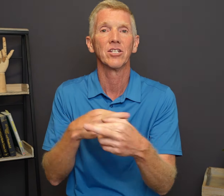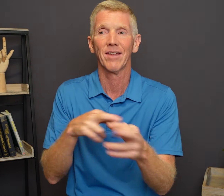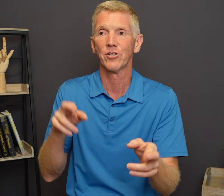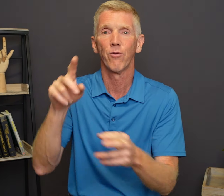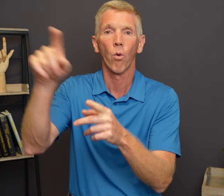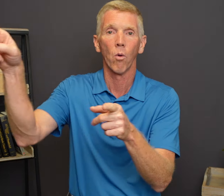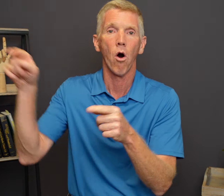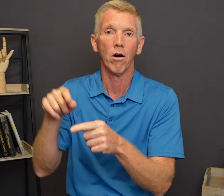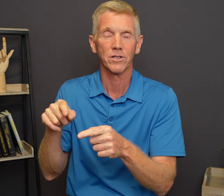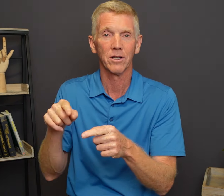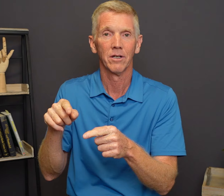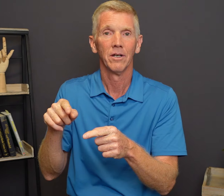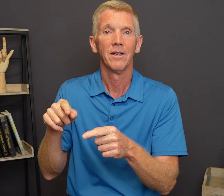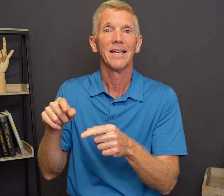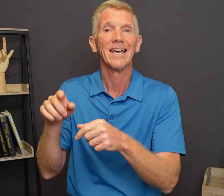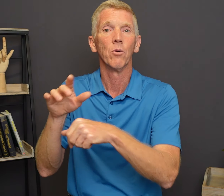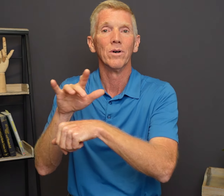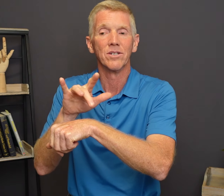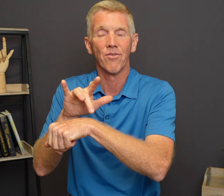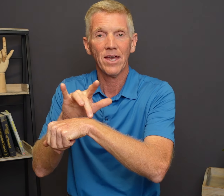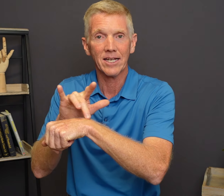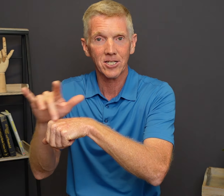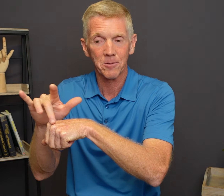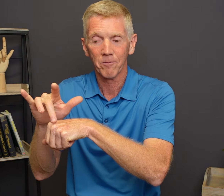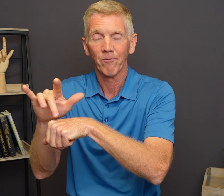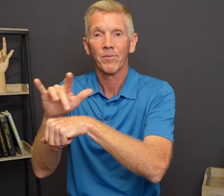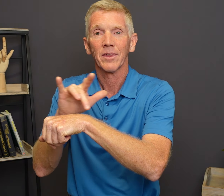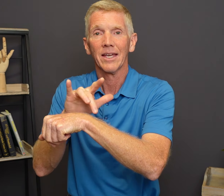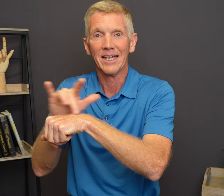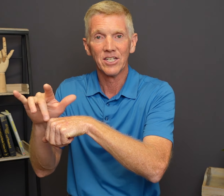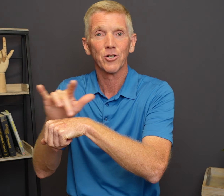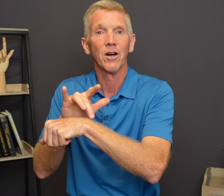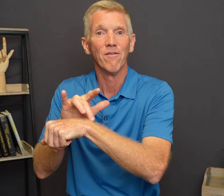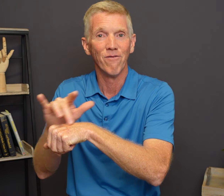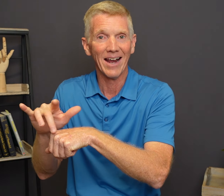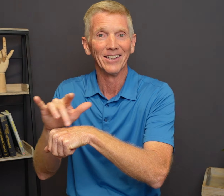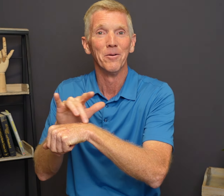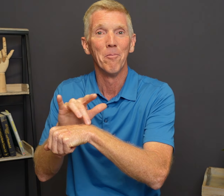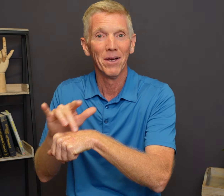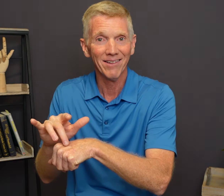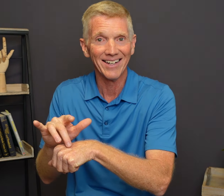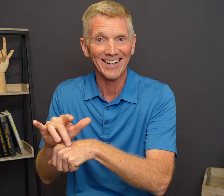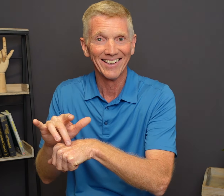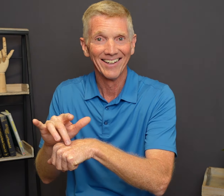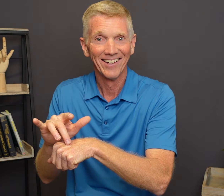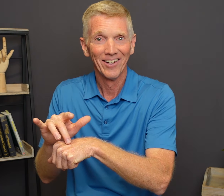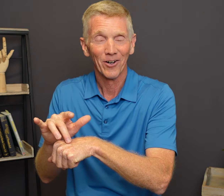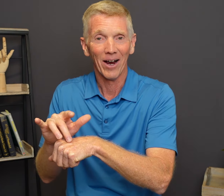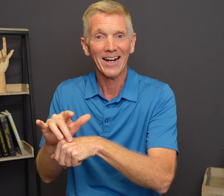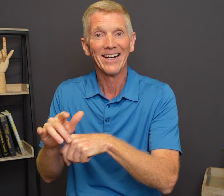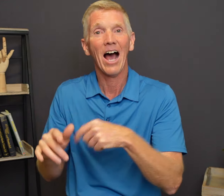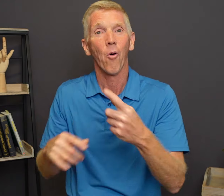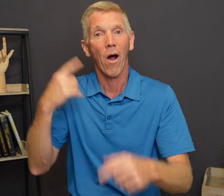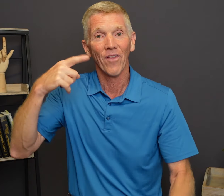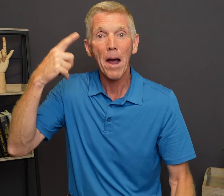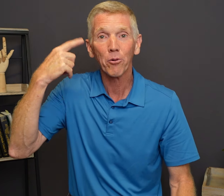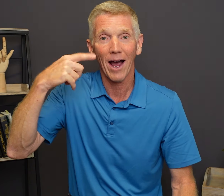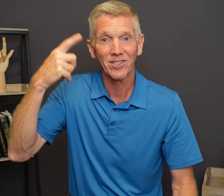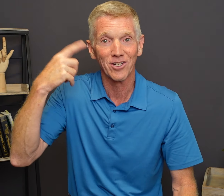that's four walls. It was this. Is there availability? Right? Now, while that process is